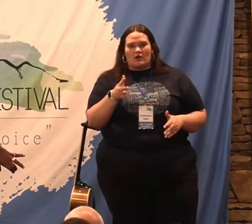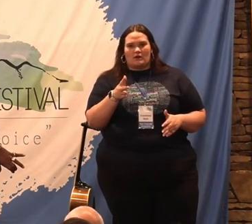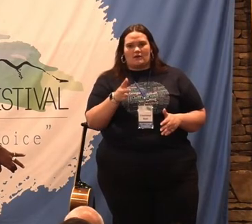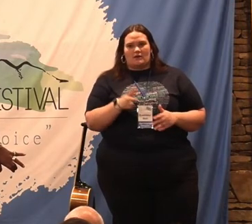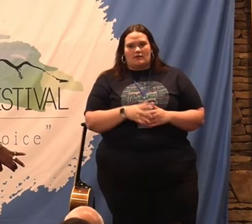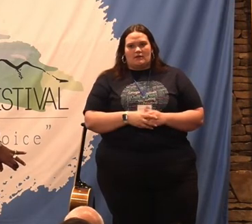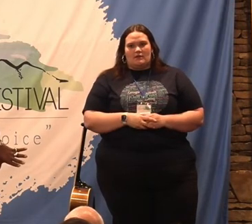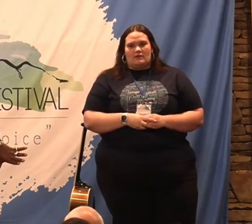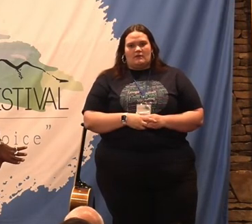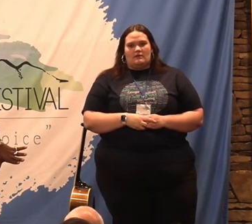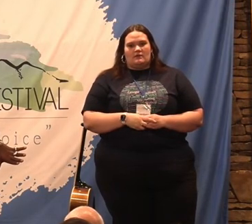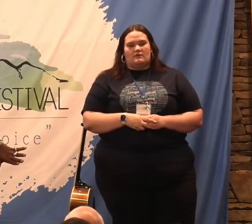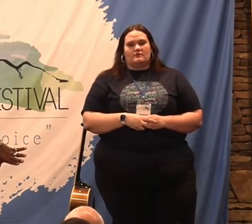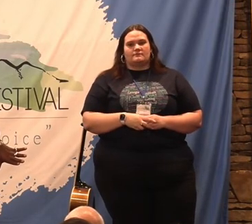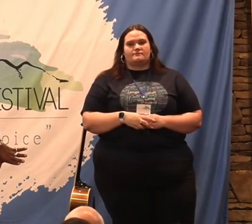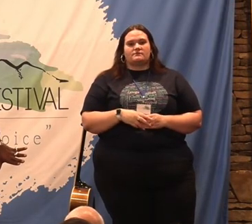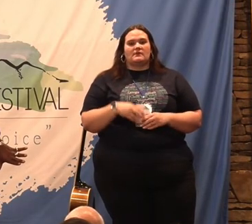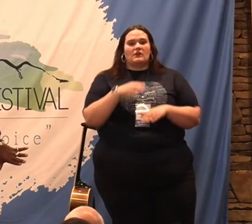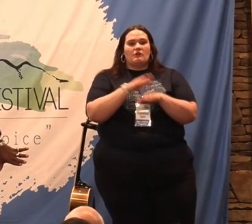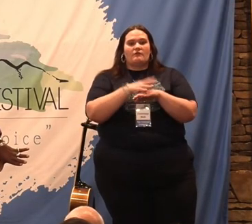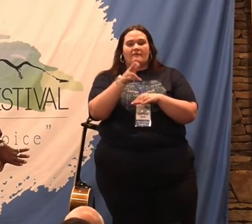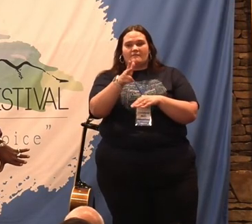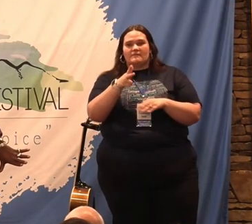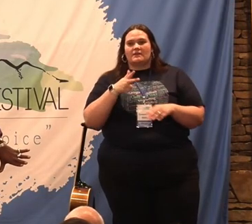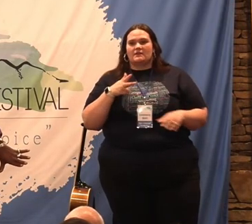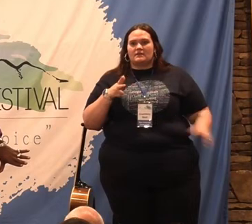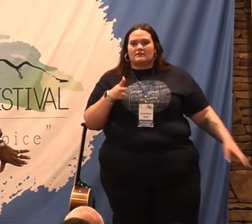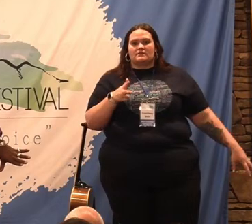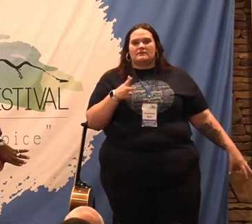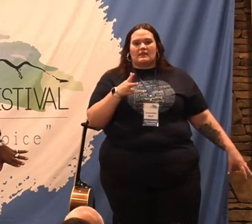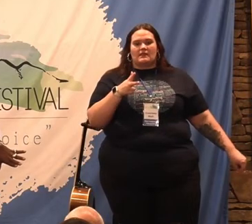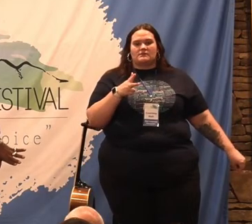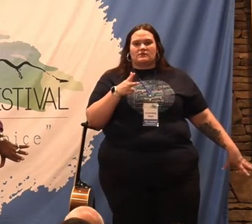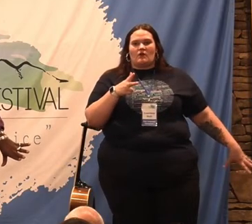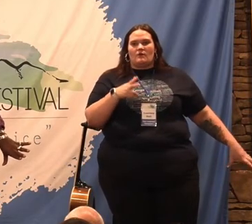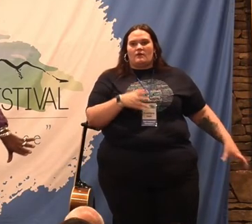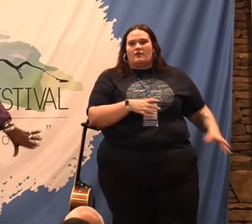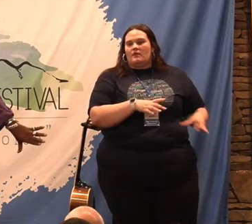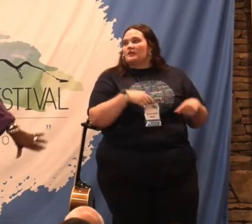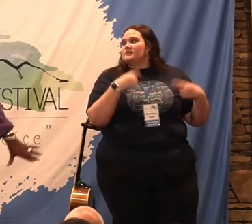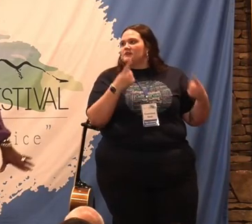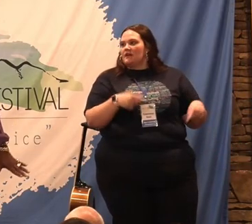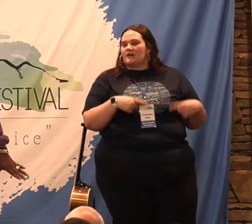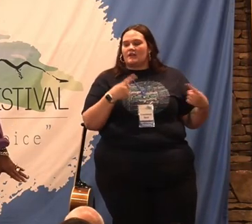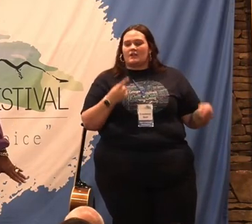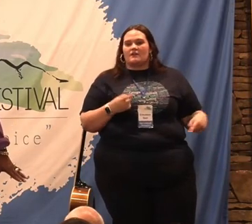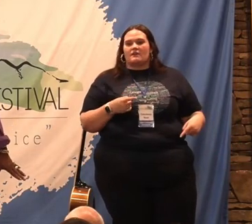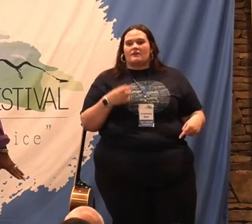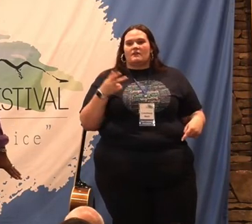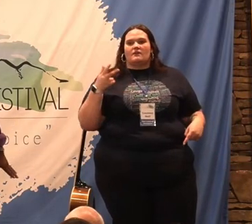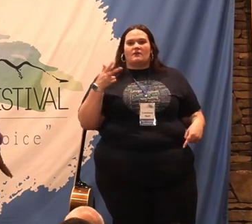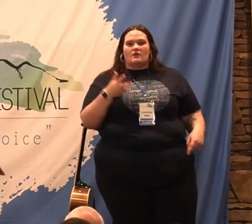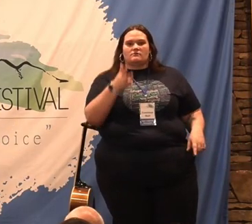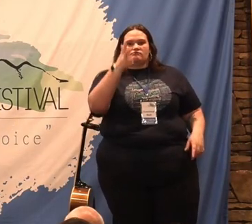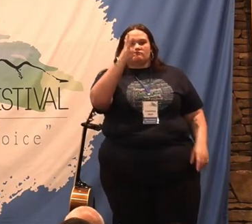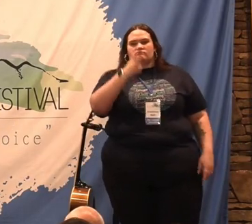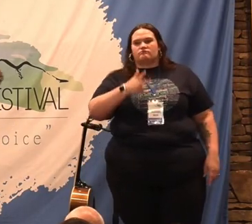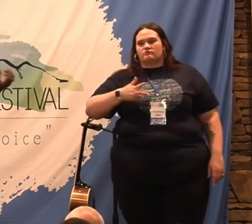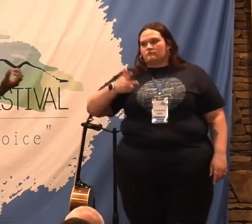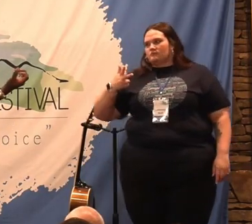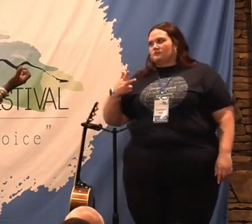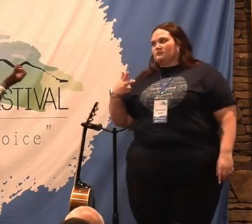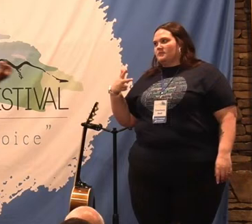it in reverse. He releases the rear tire of the car. The car rolls back down the